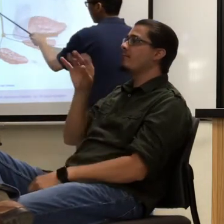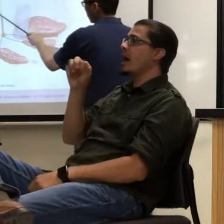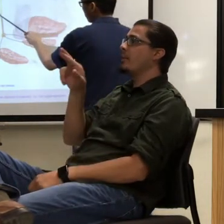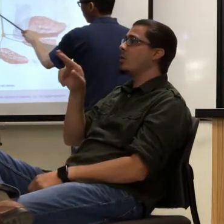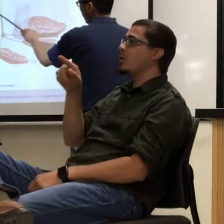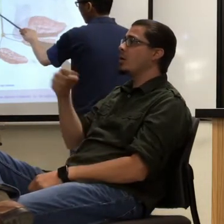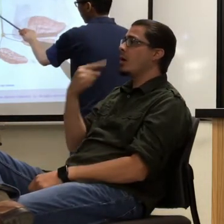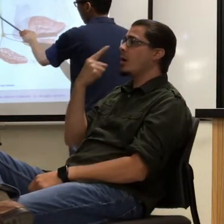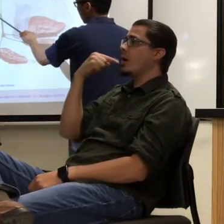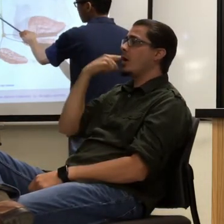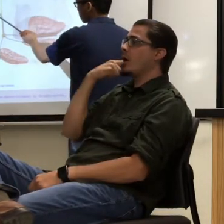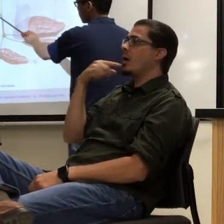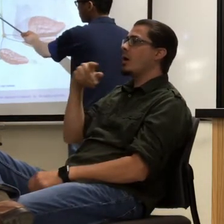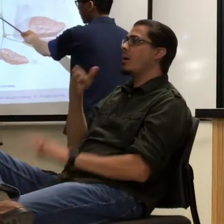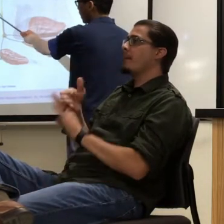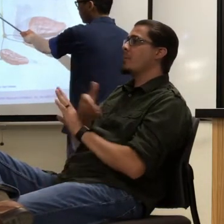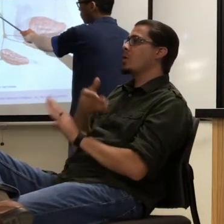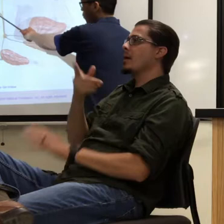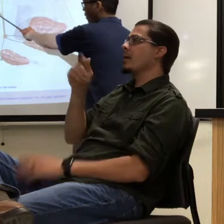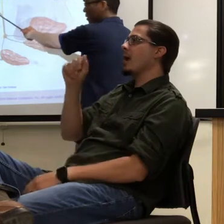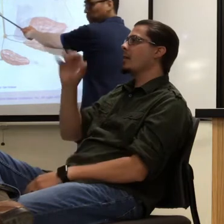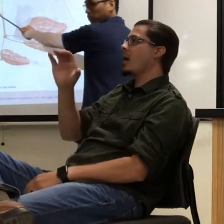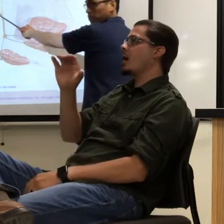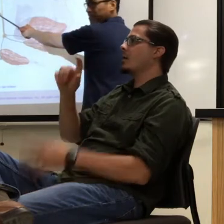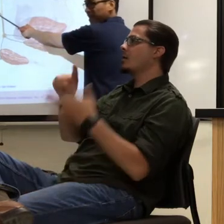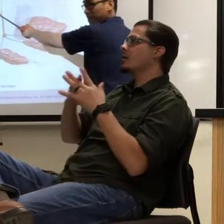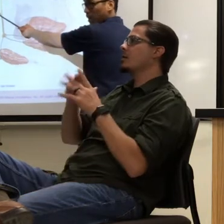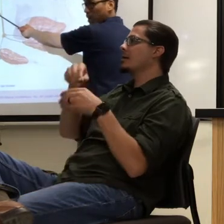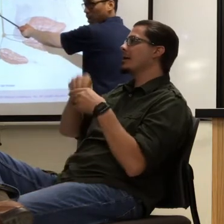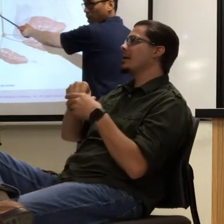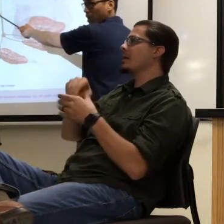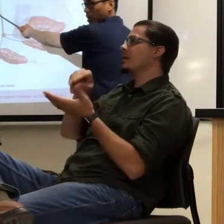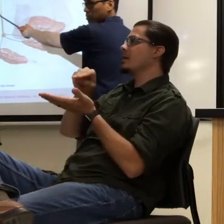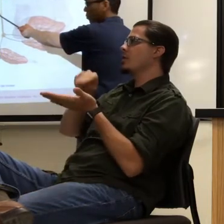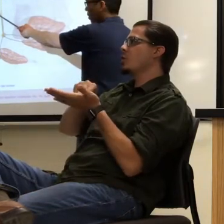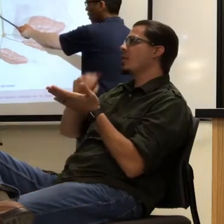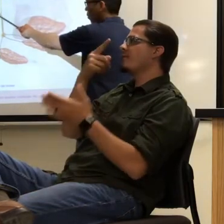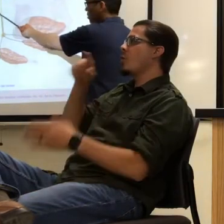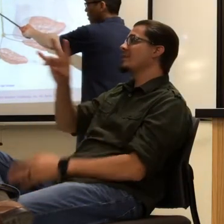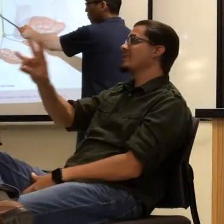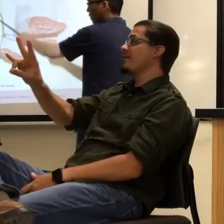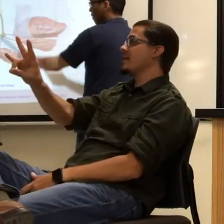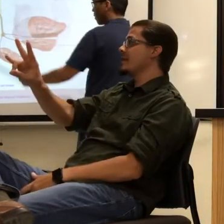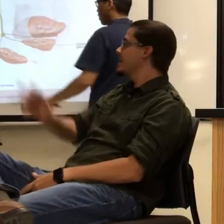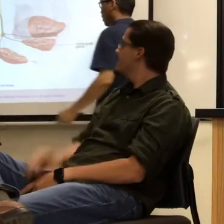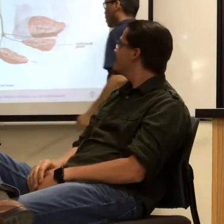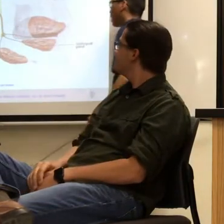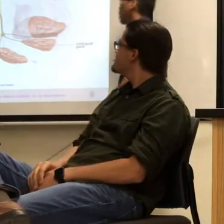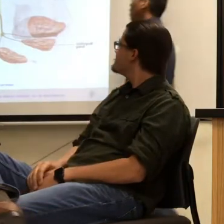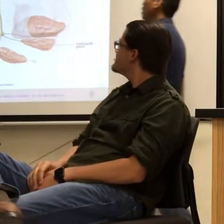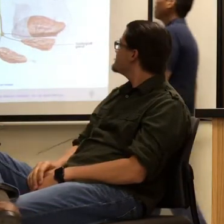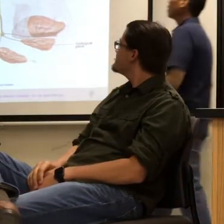back, preganglionics originate in the nucleus for 7. So we're going to go with 7 there.